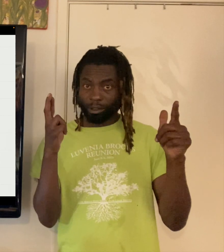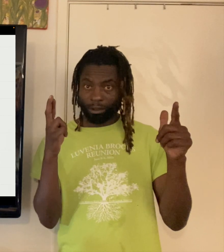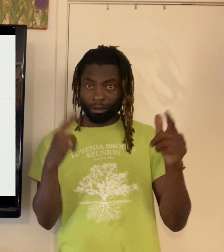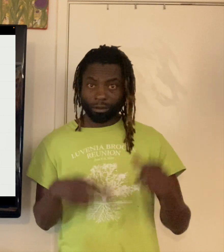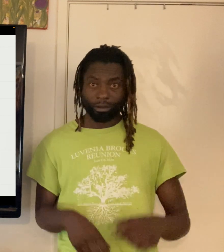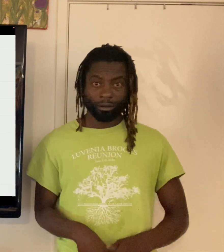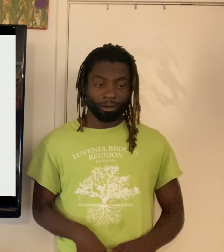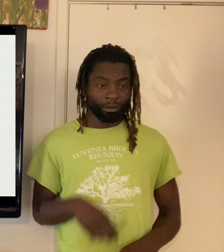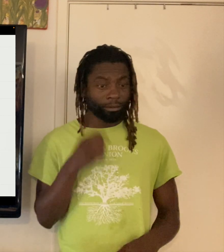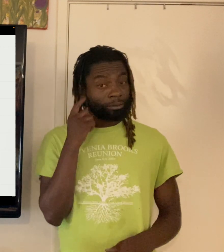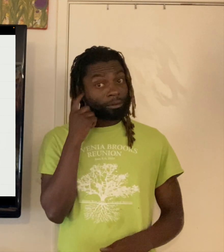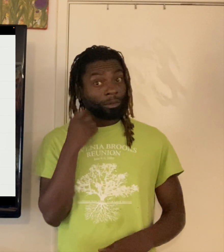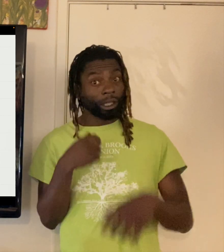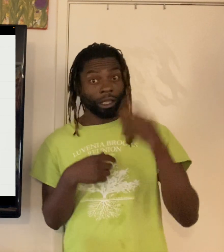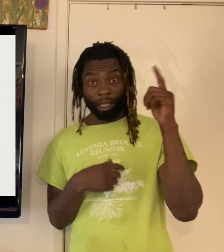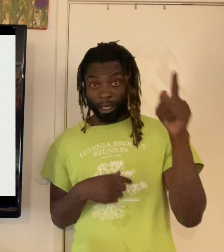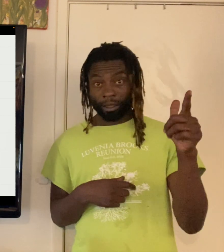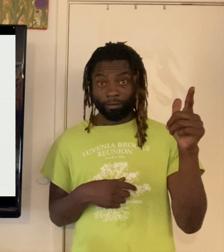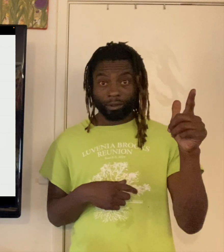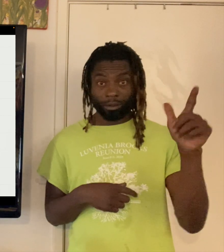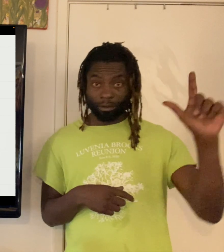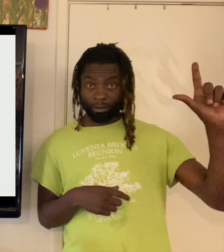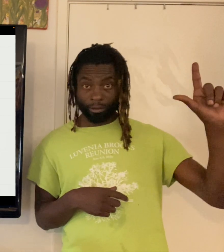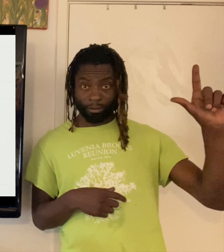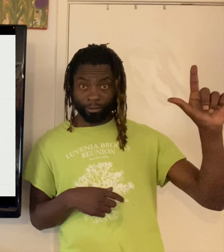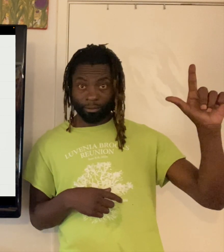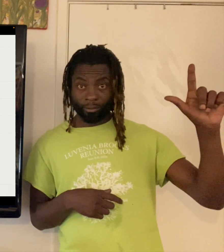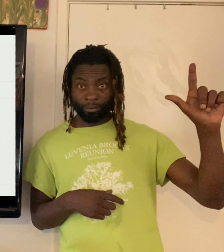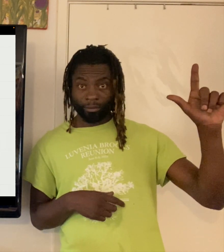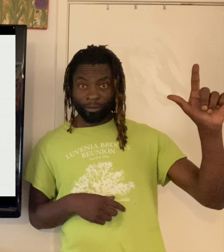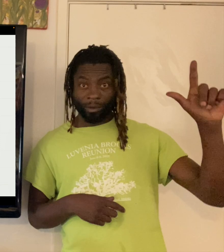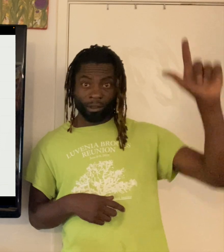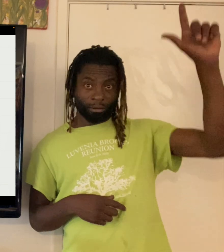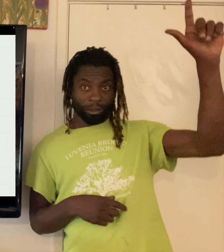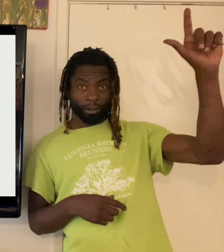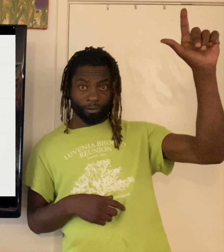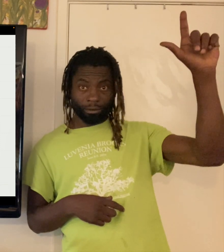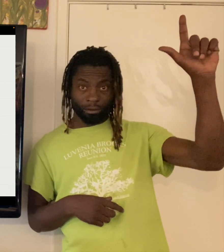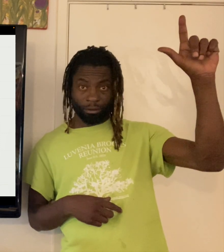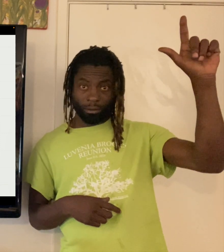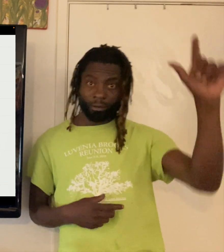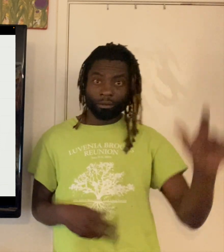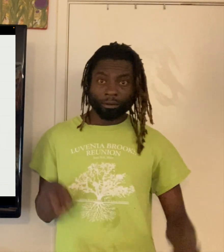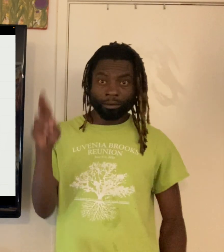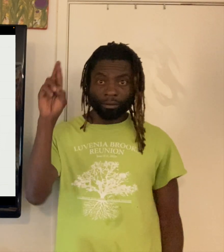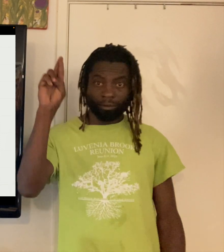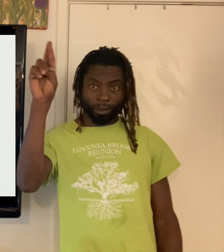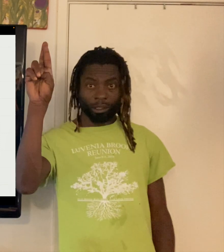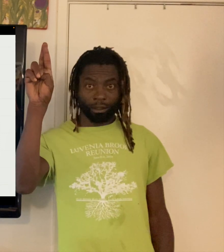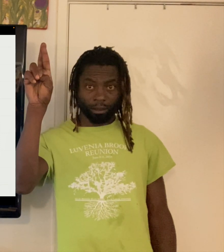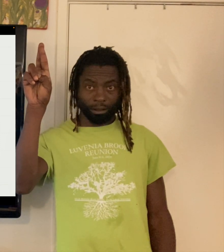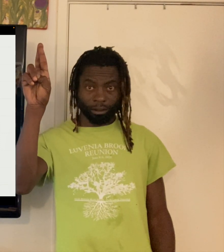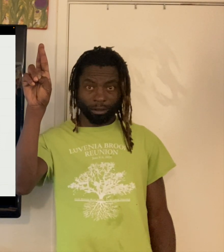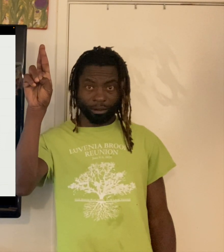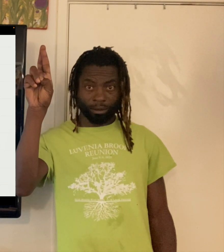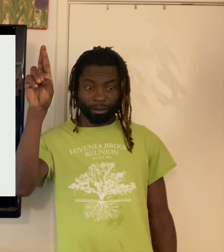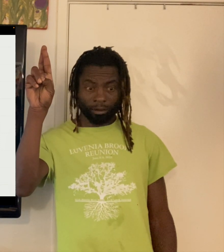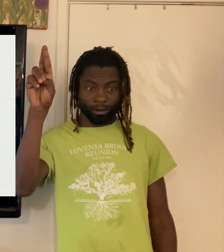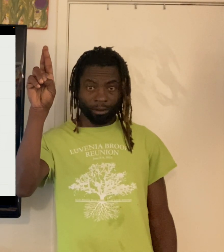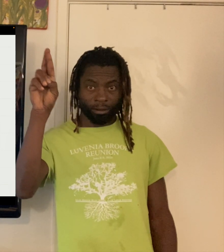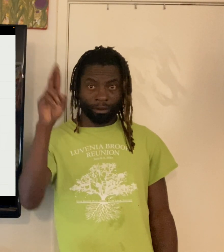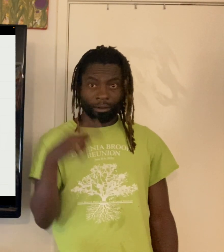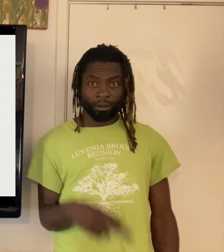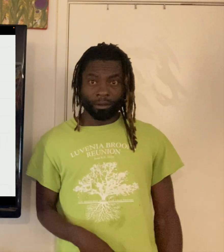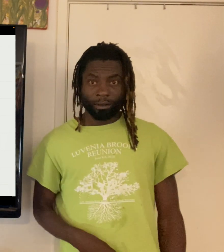pattern. When I say left, raise your left hand high. When I say right, raise your right hand